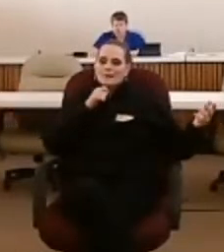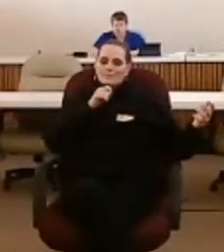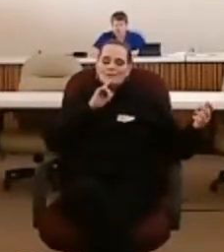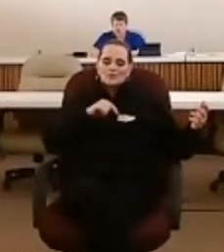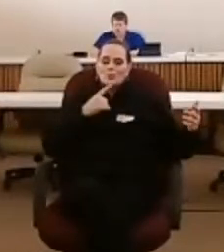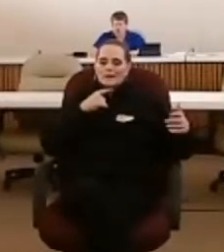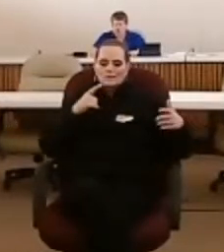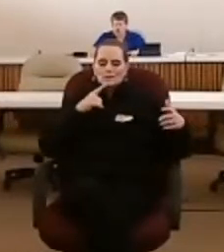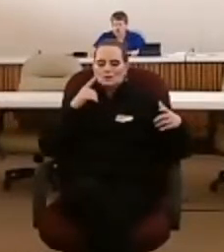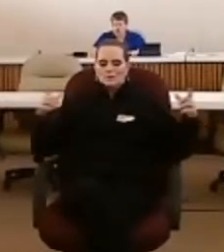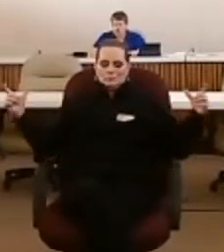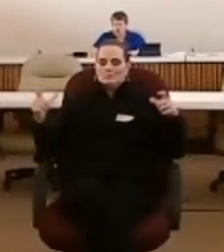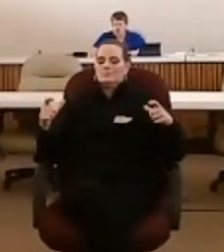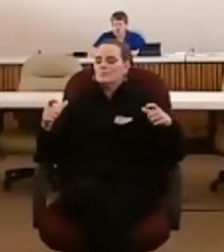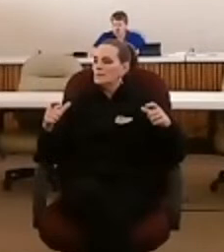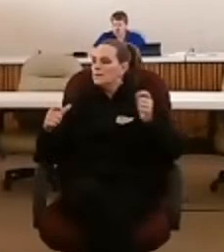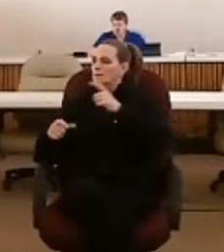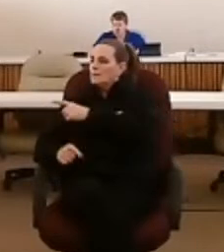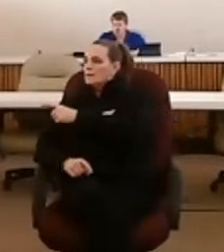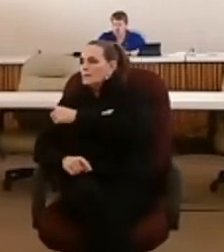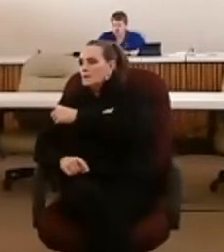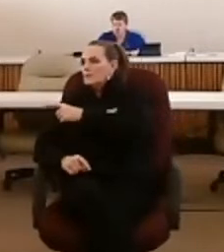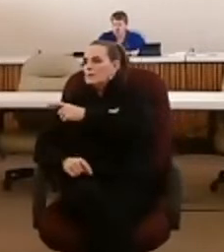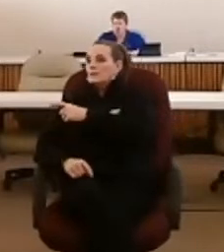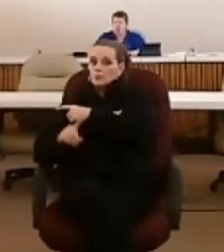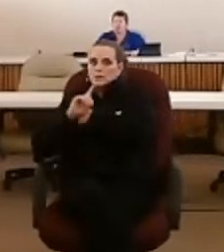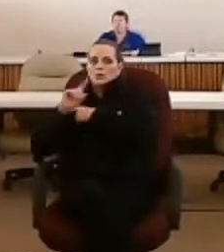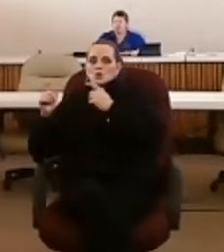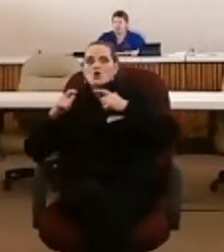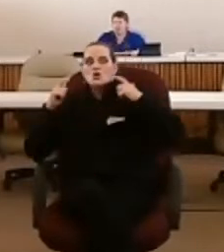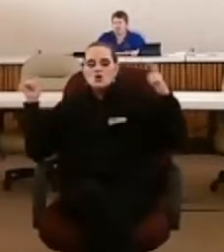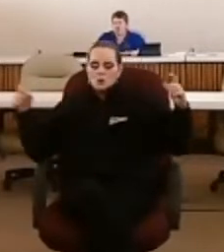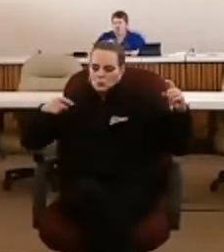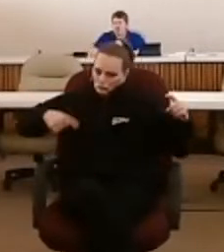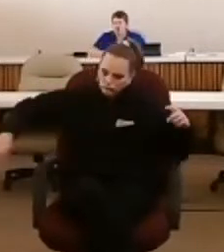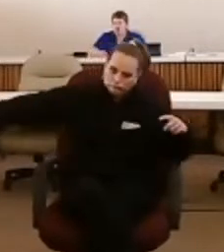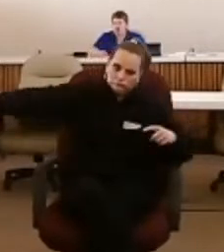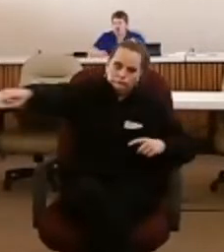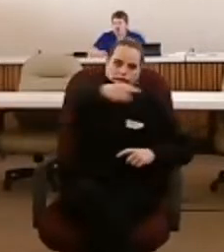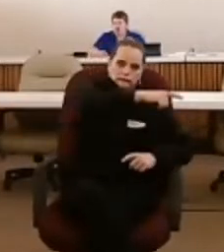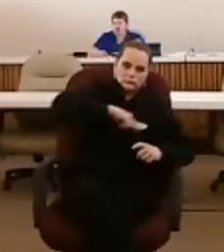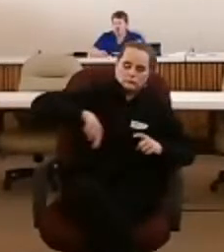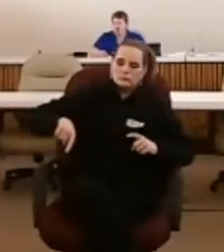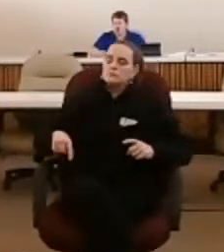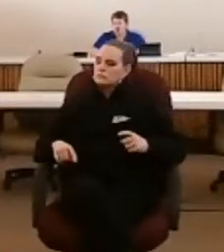wouldn't shorten it. Okay. It's actually a very large circle in circumference and across.